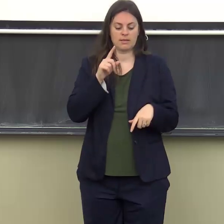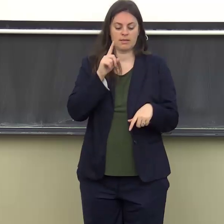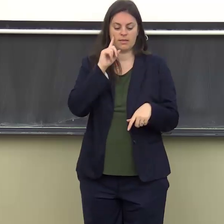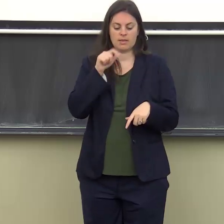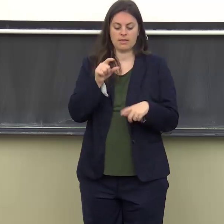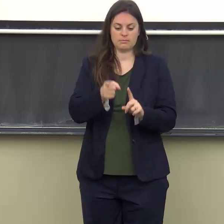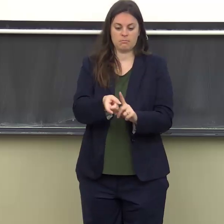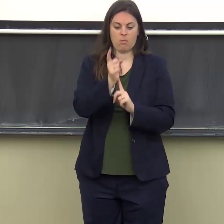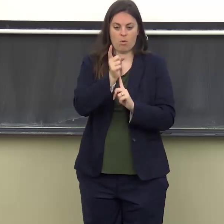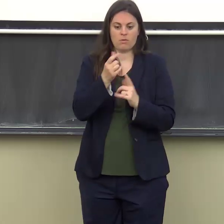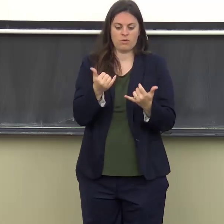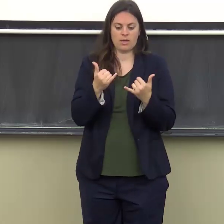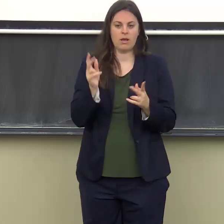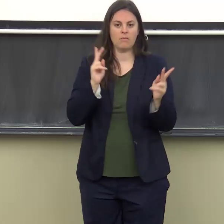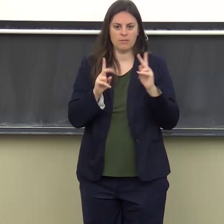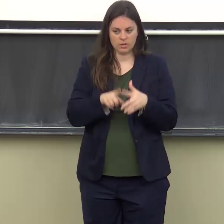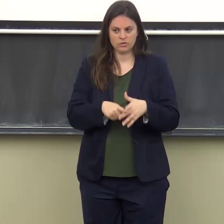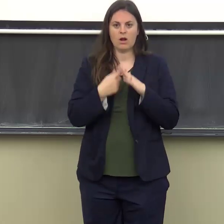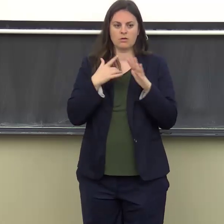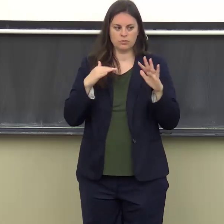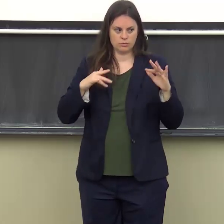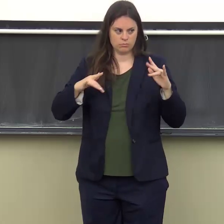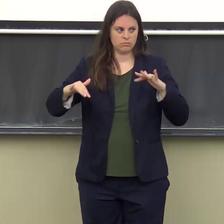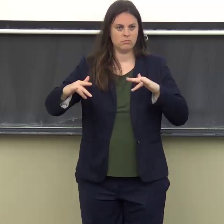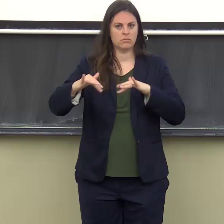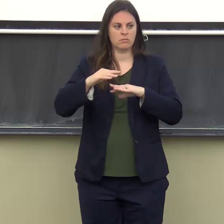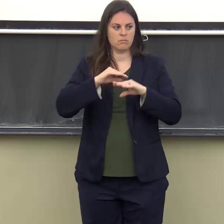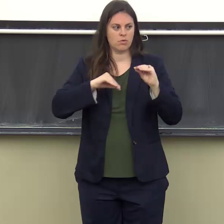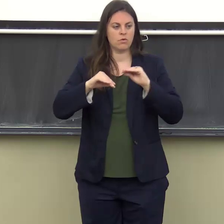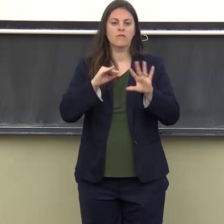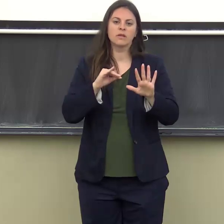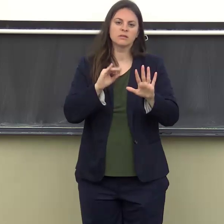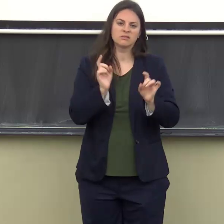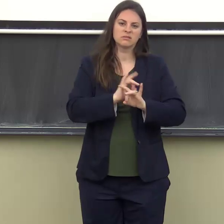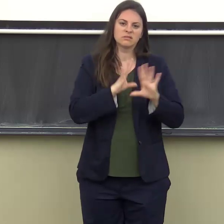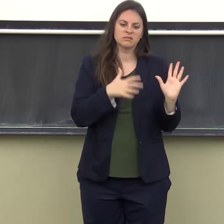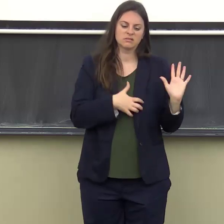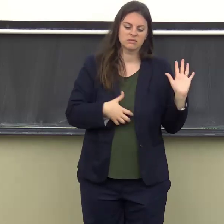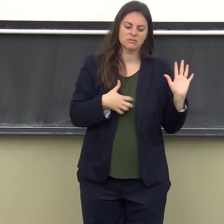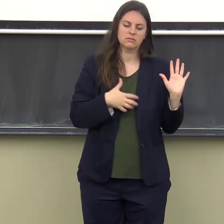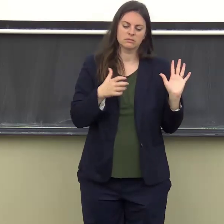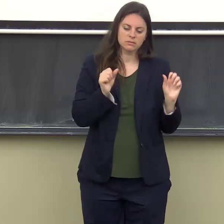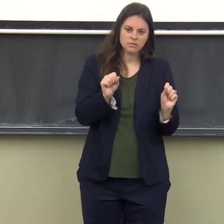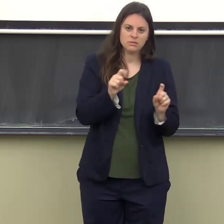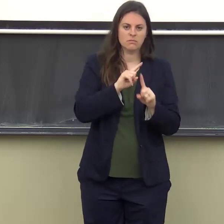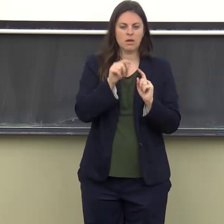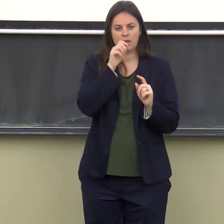people are mobilizing. It's nasty and awful, but it's also triggering, it's